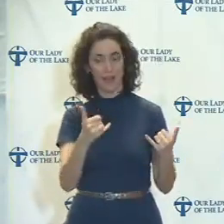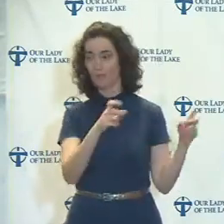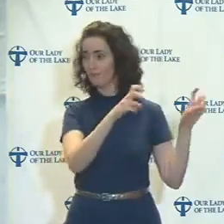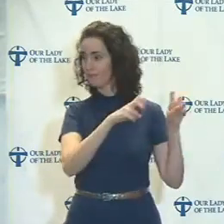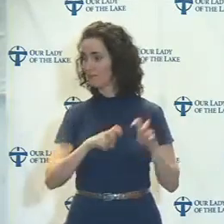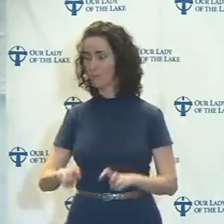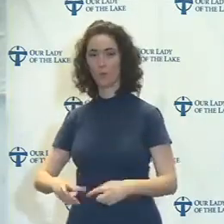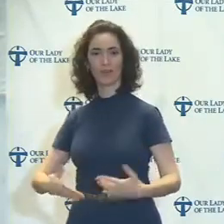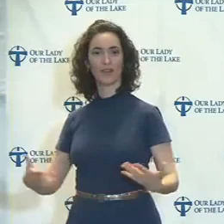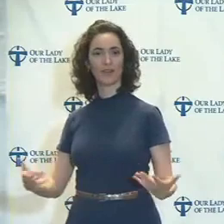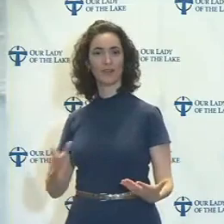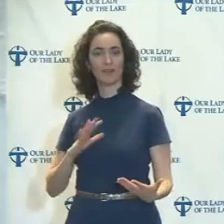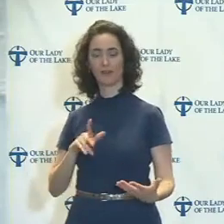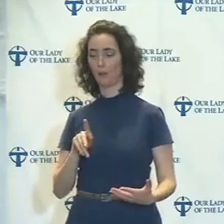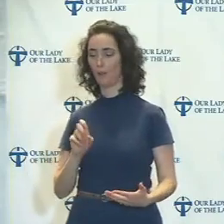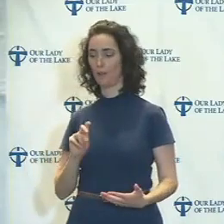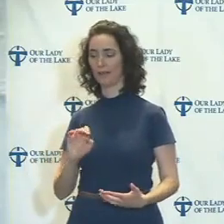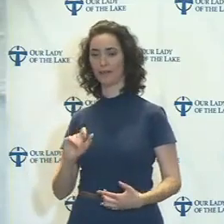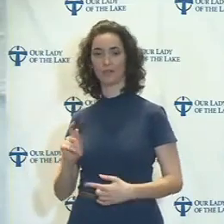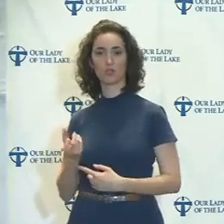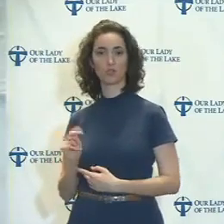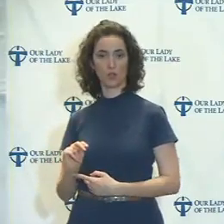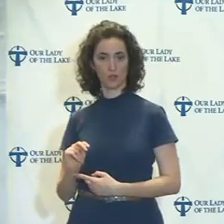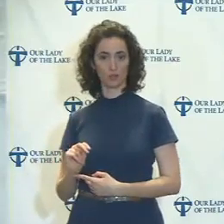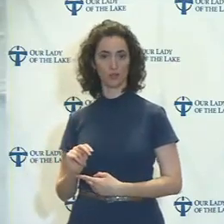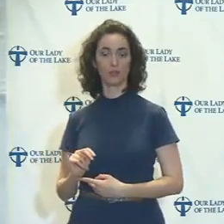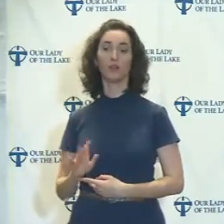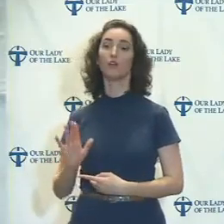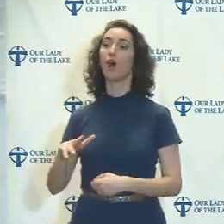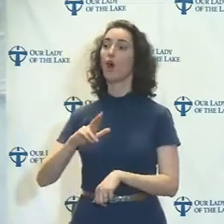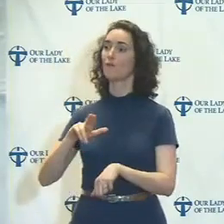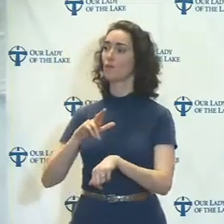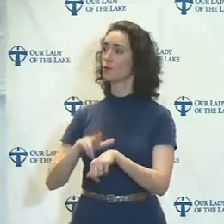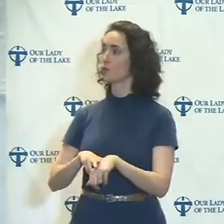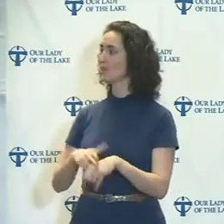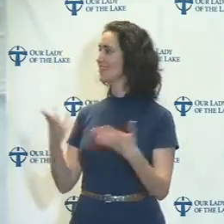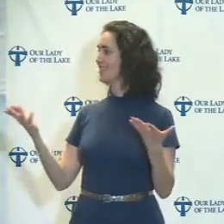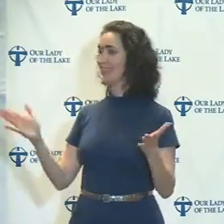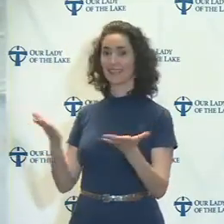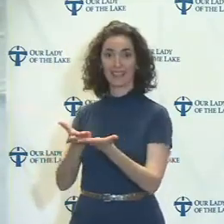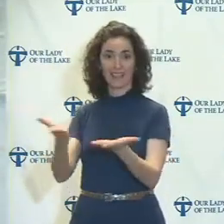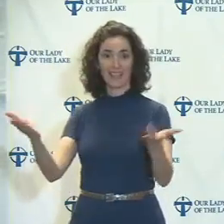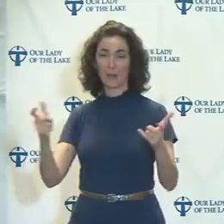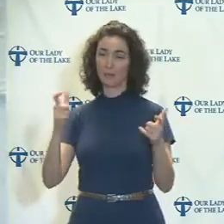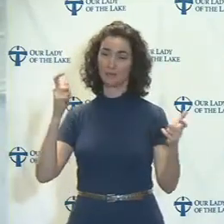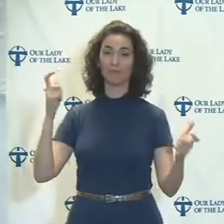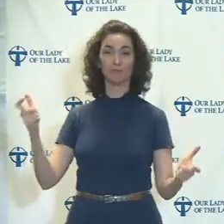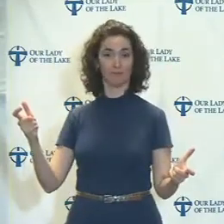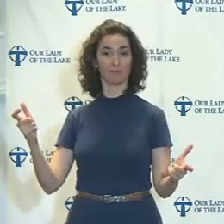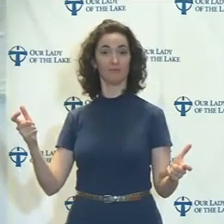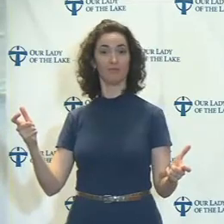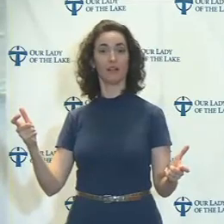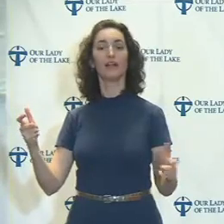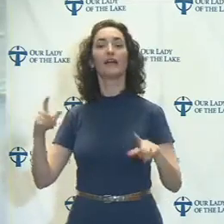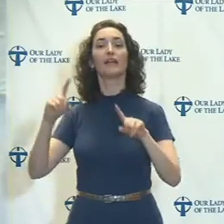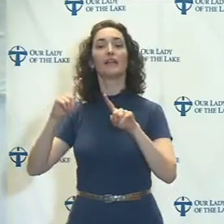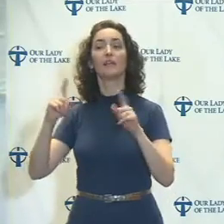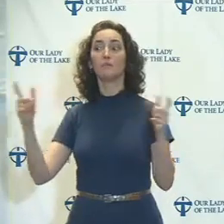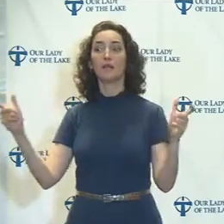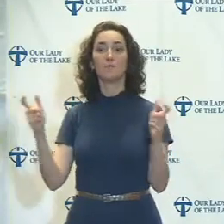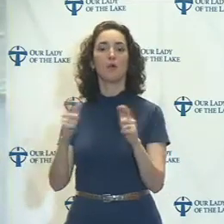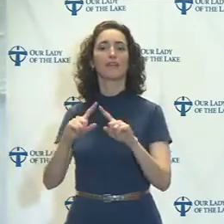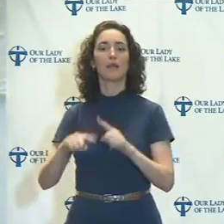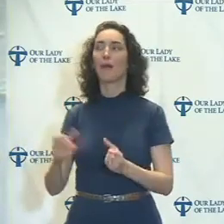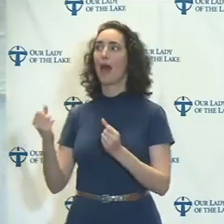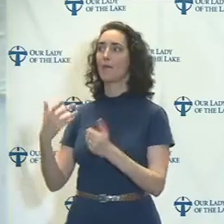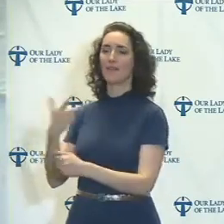it here at Pennington. And of course, the size of this operation will depend upon the number of doses that they